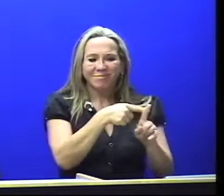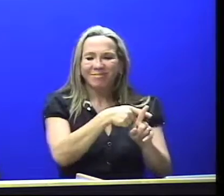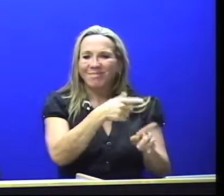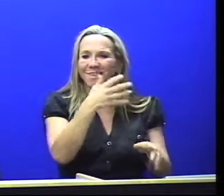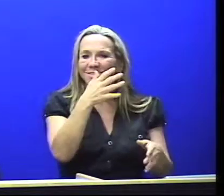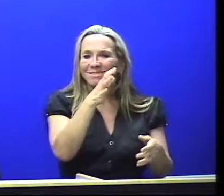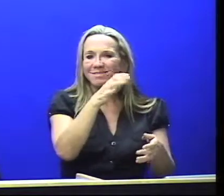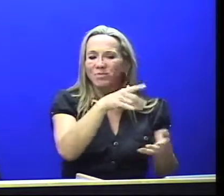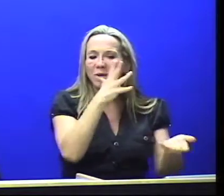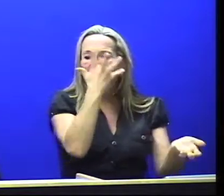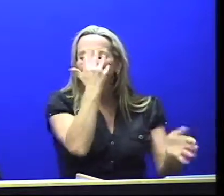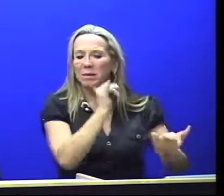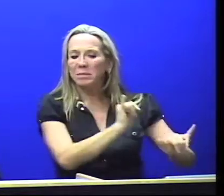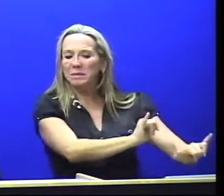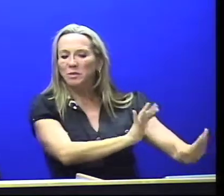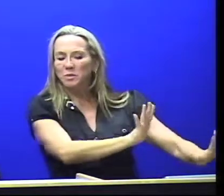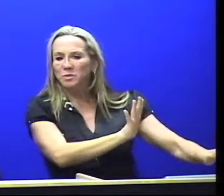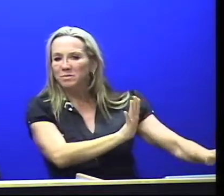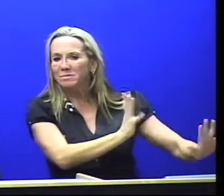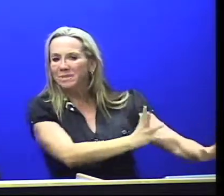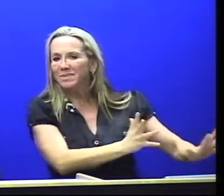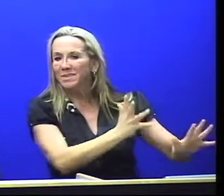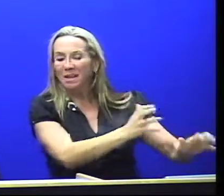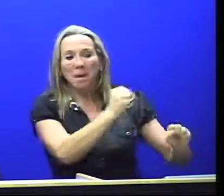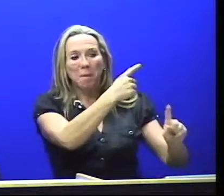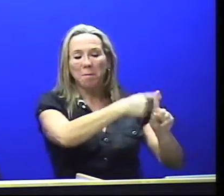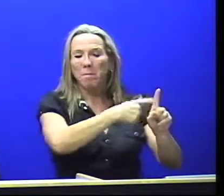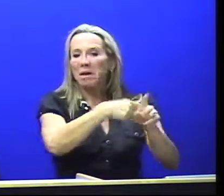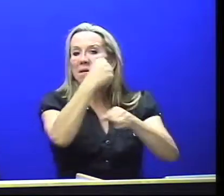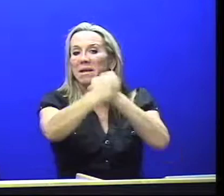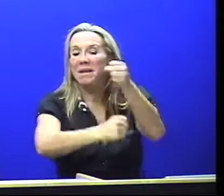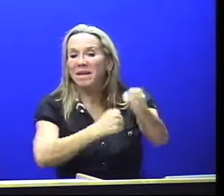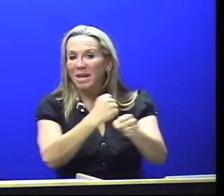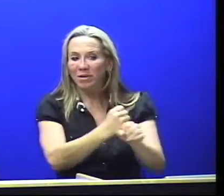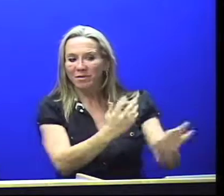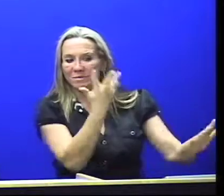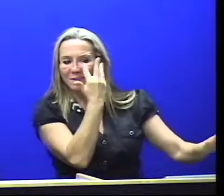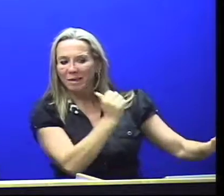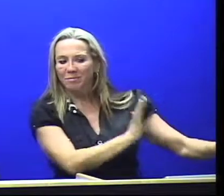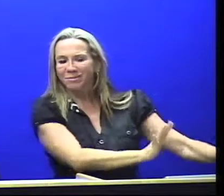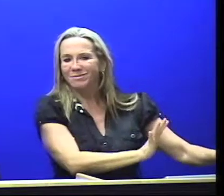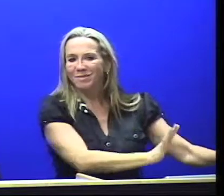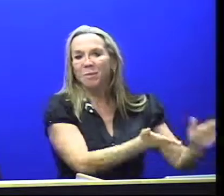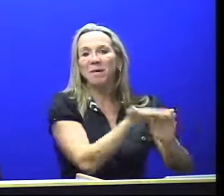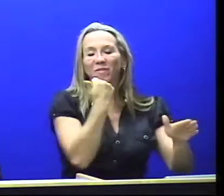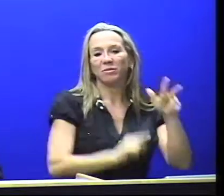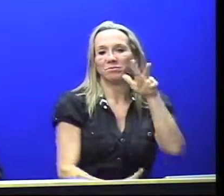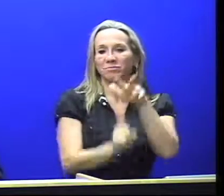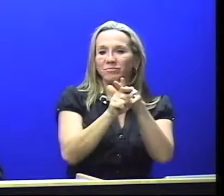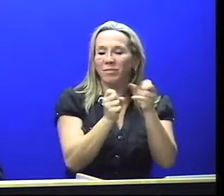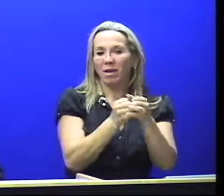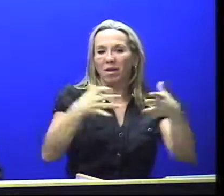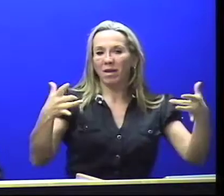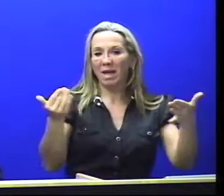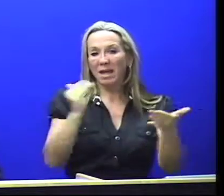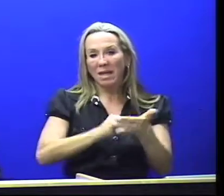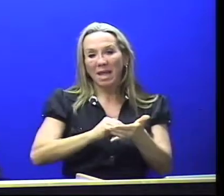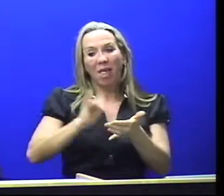for a number of months to years before it may come back, and people need more therapy